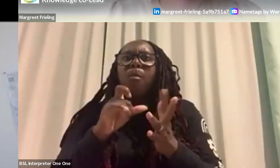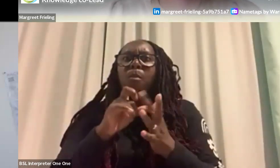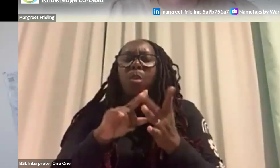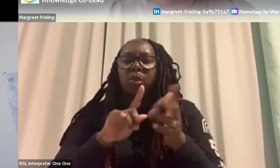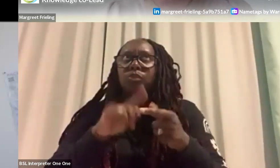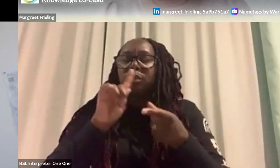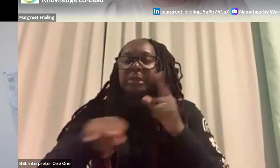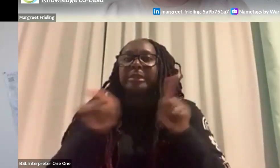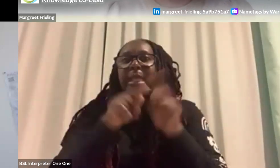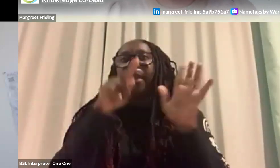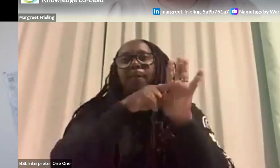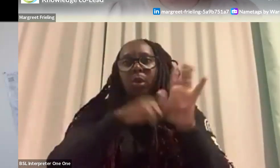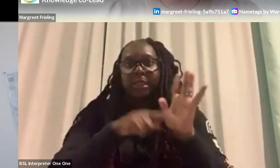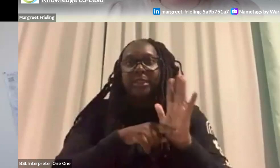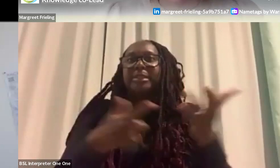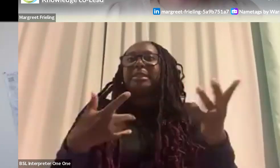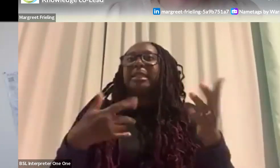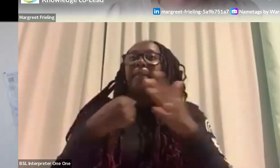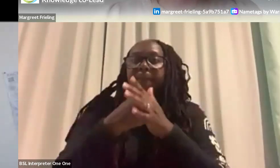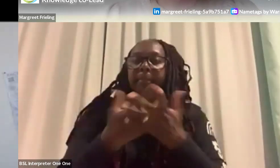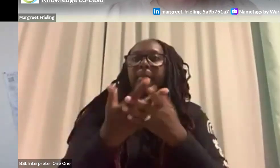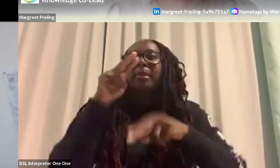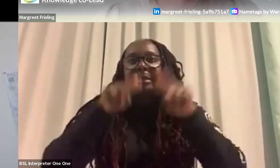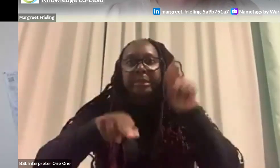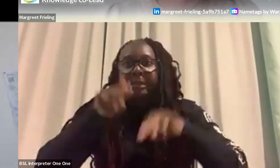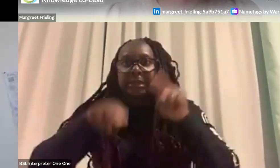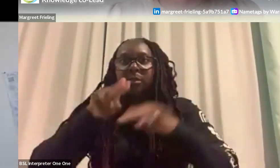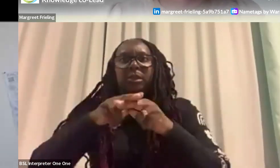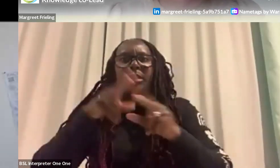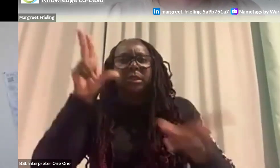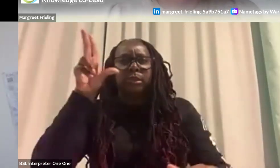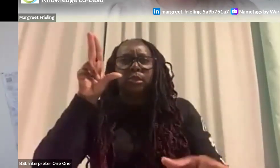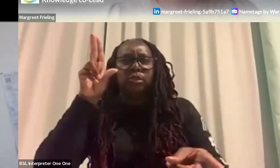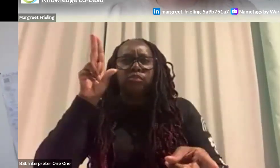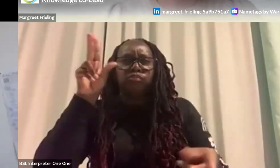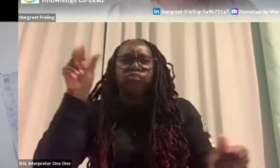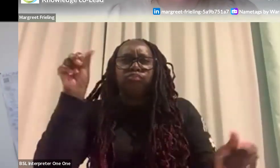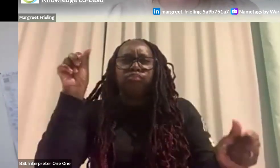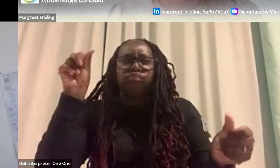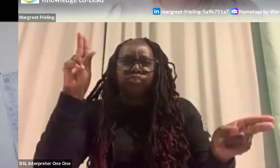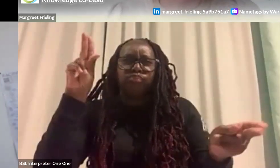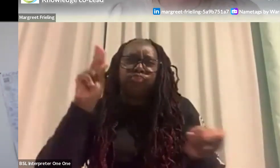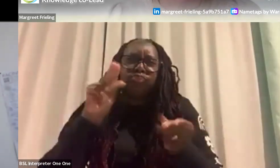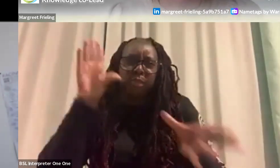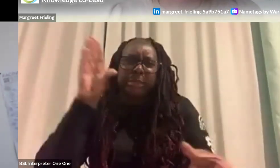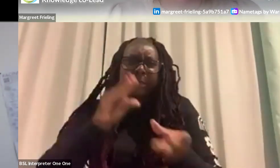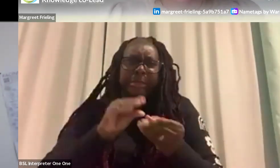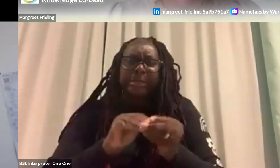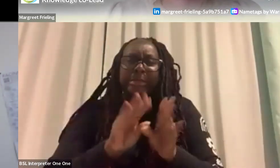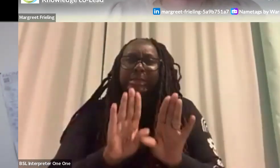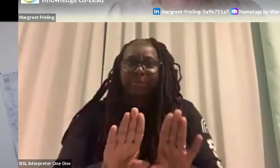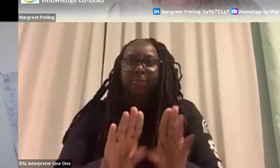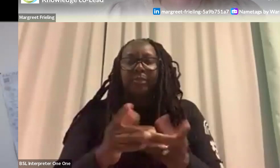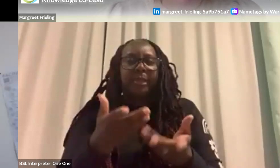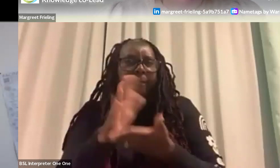well-being economy policy impact assessments. And so I'll give you a brief overview of what the course is about, and then just a little introduction